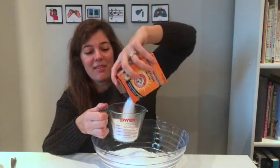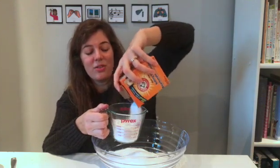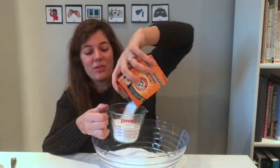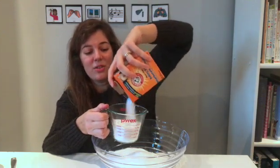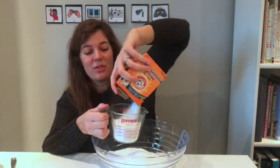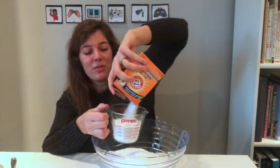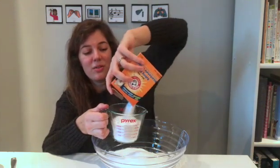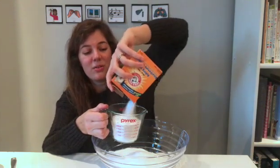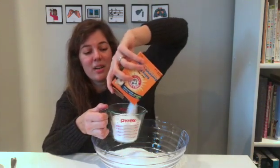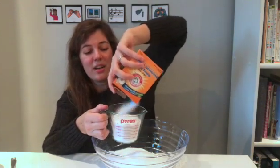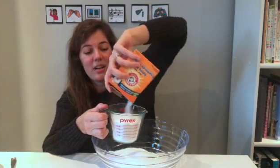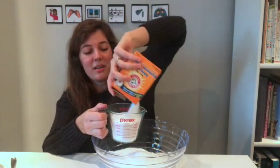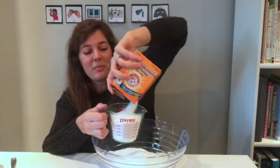after two comes